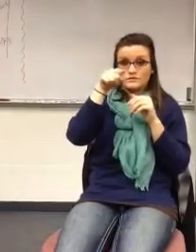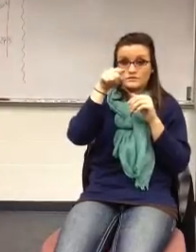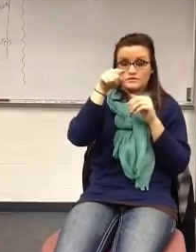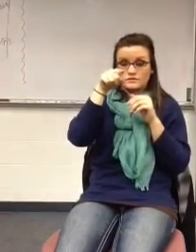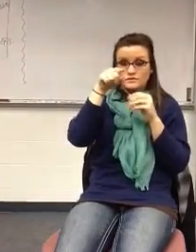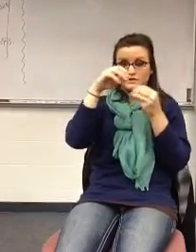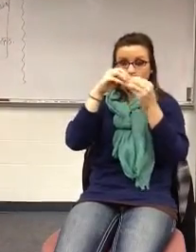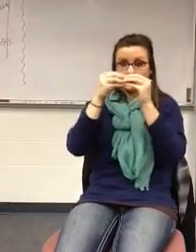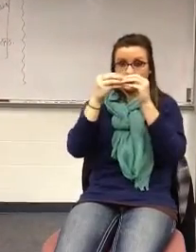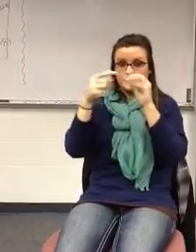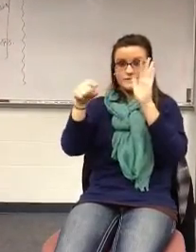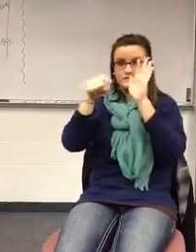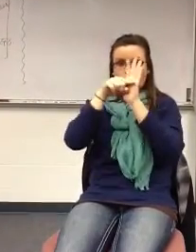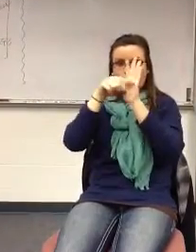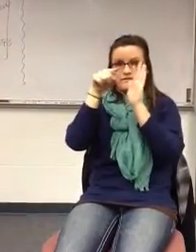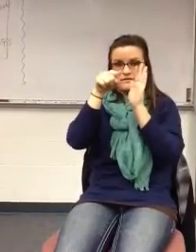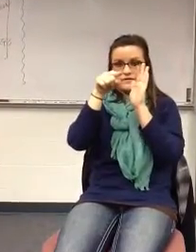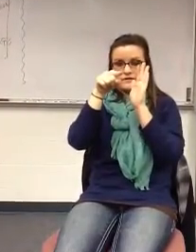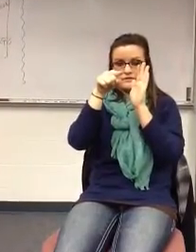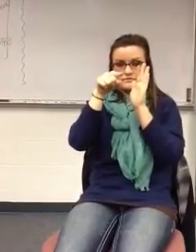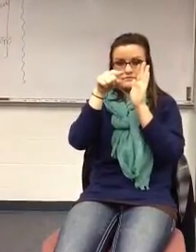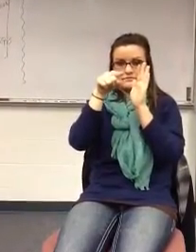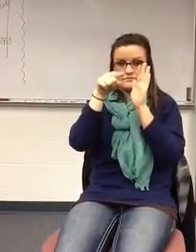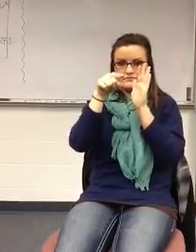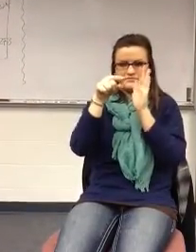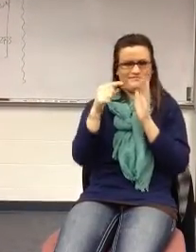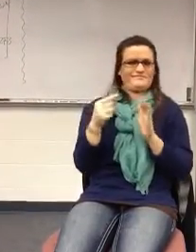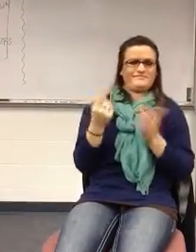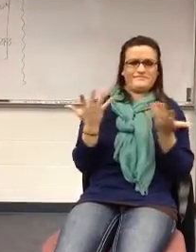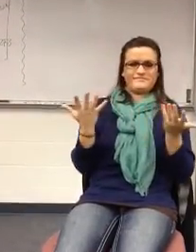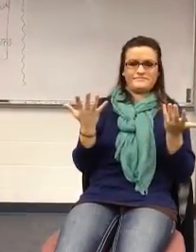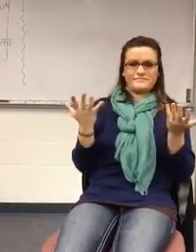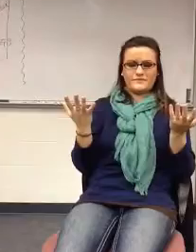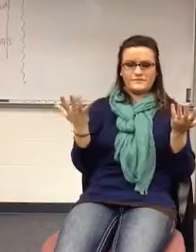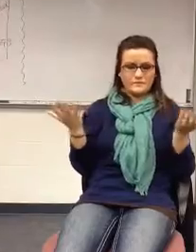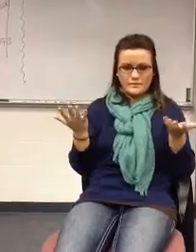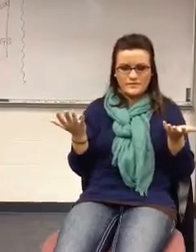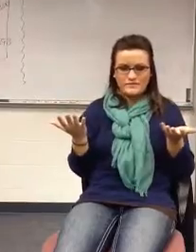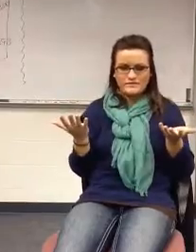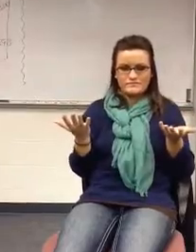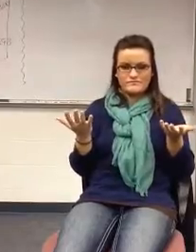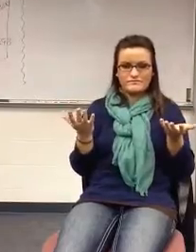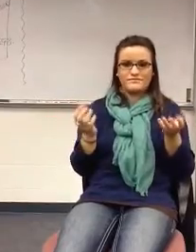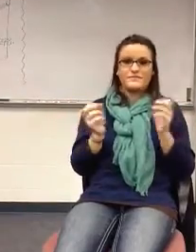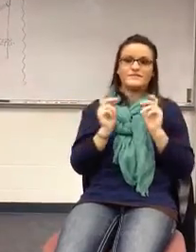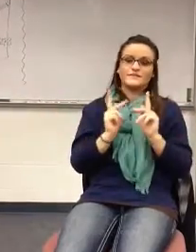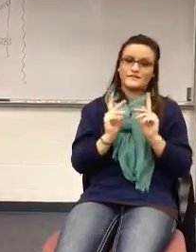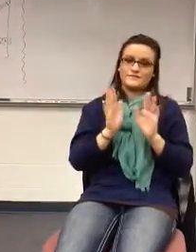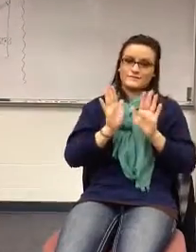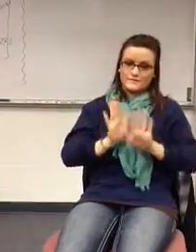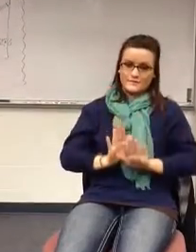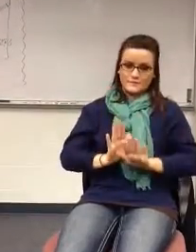What? Doesn't make any sense. Okay, I'll explain it to you. It's going to be okay. Don't worry. Okay? An imaginary